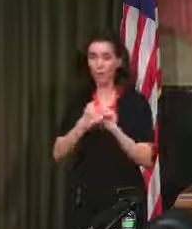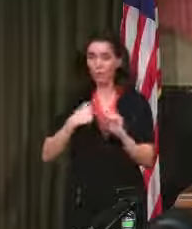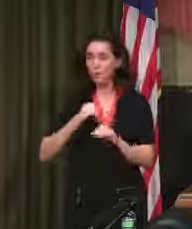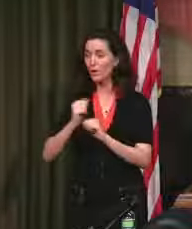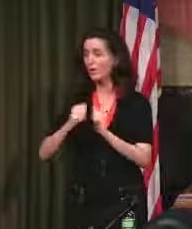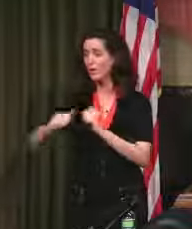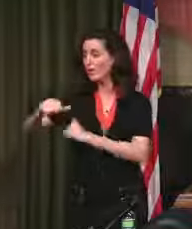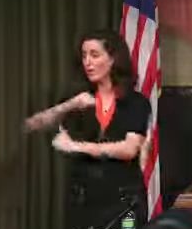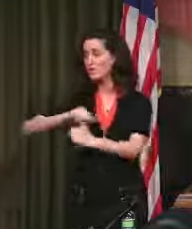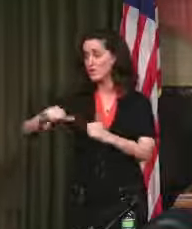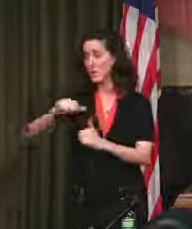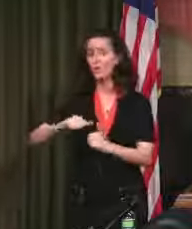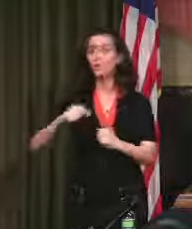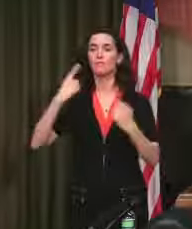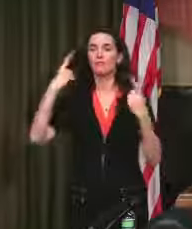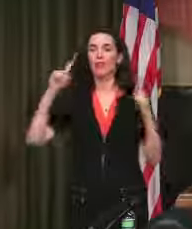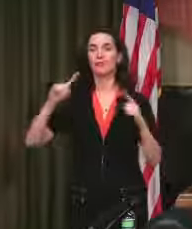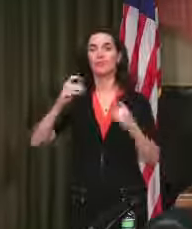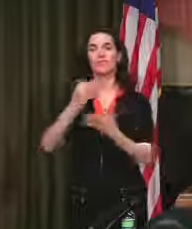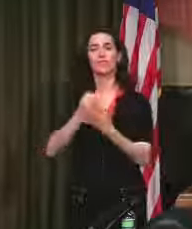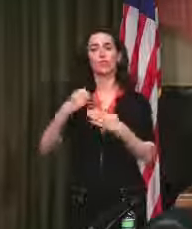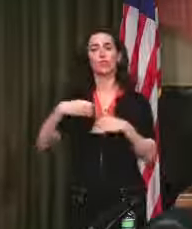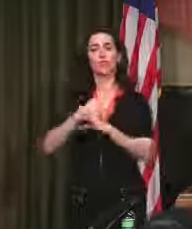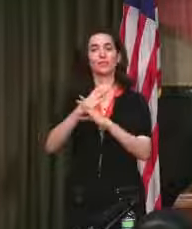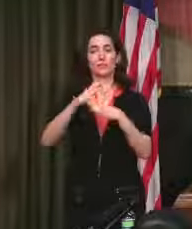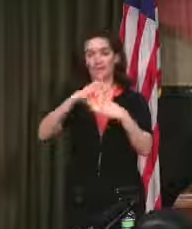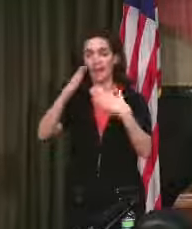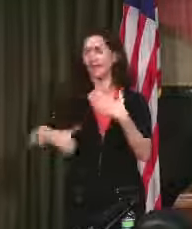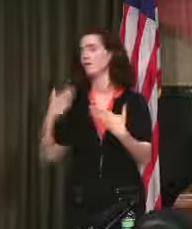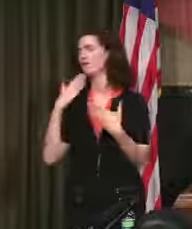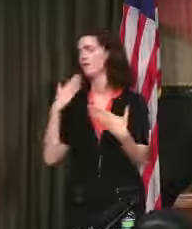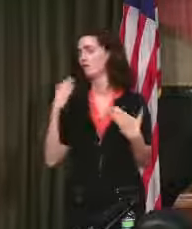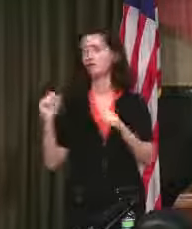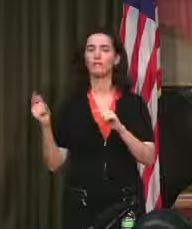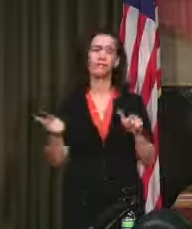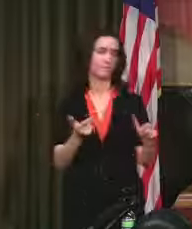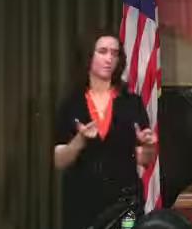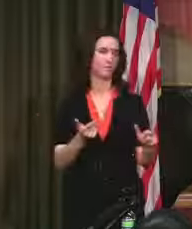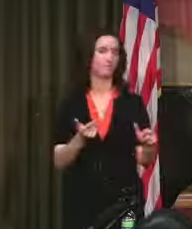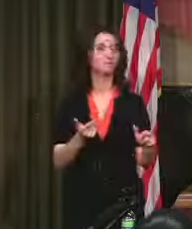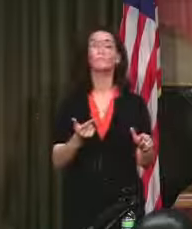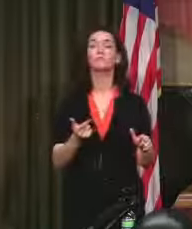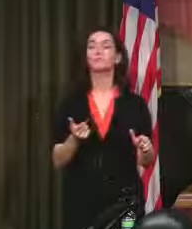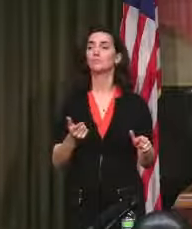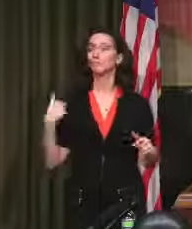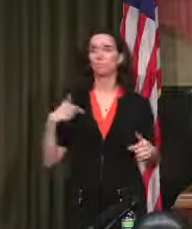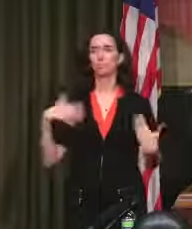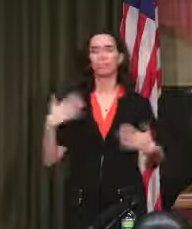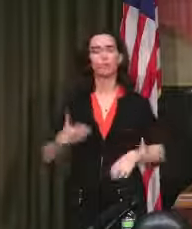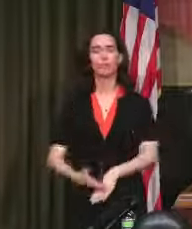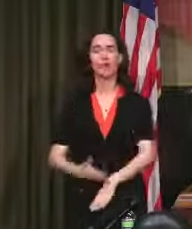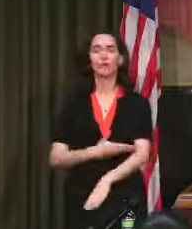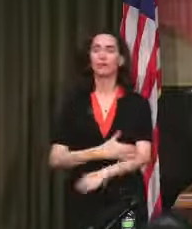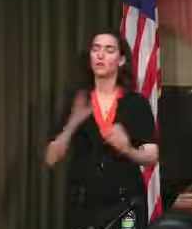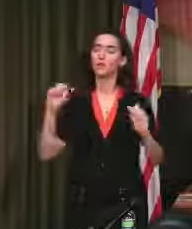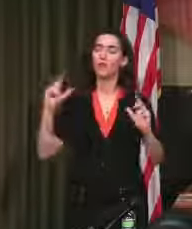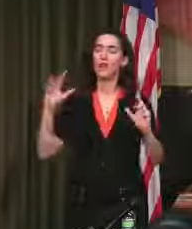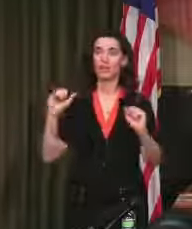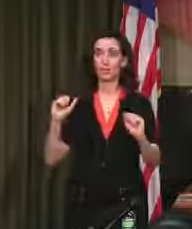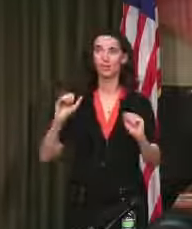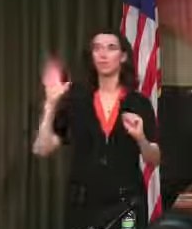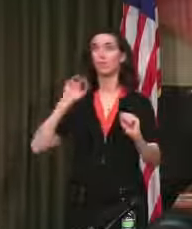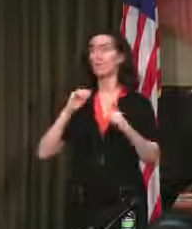to bring this fiscal crisis to an end. You know, we have made incredible progress in spite of the challenges